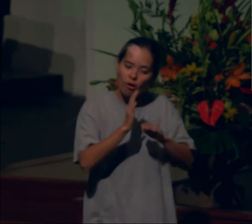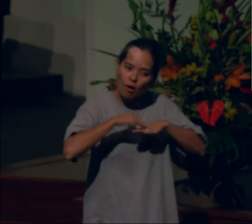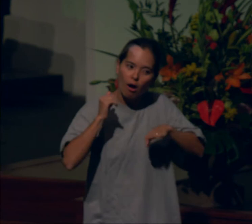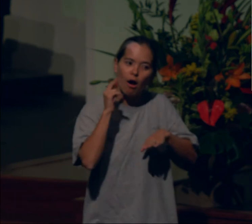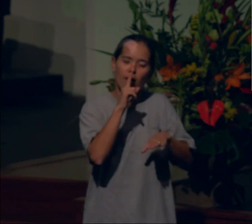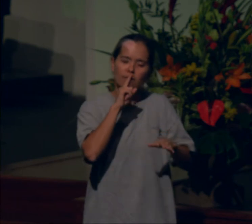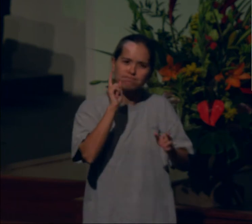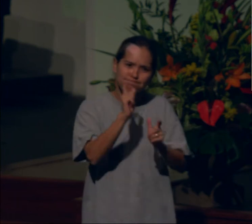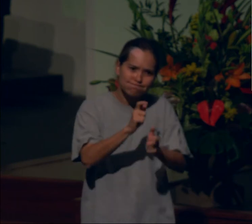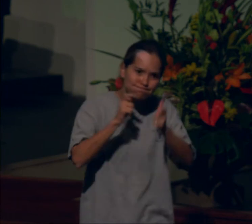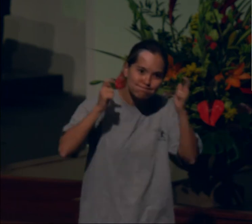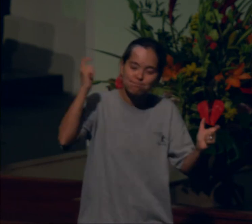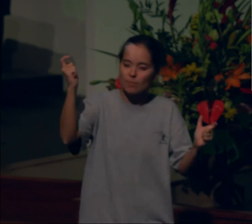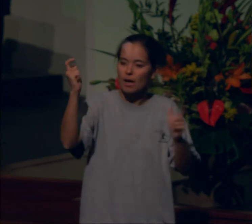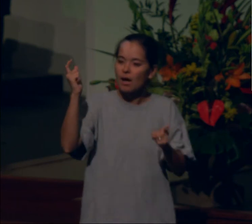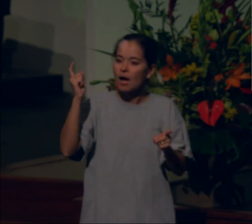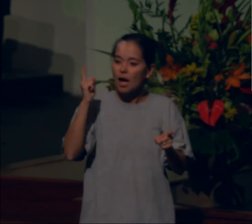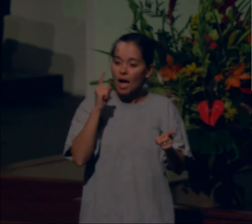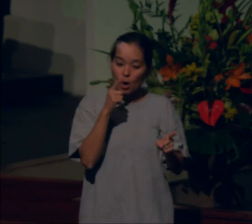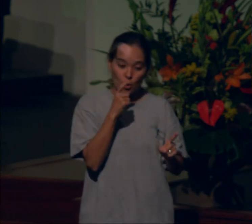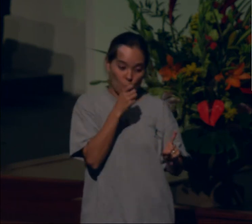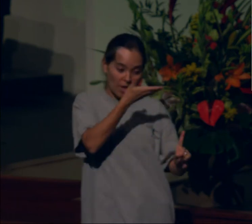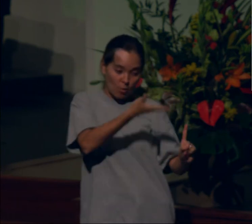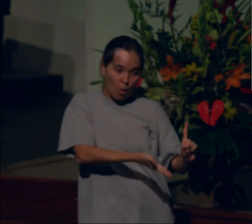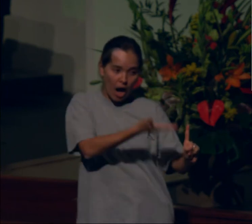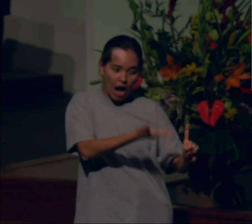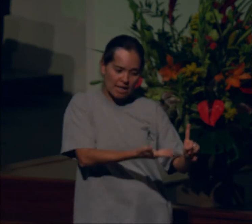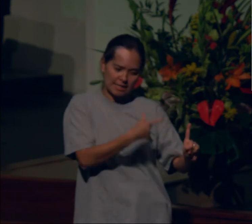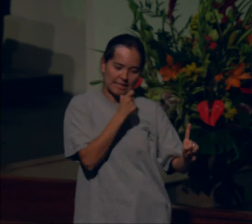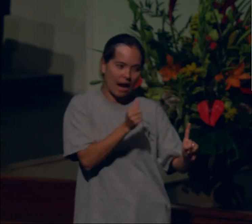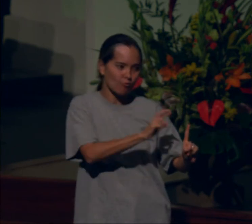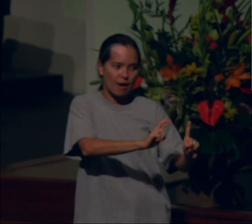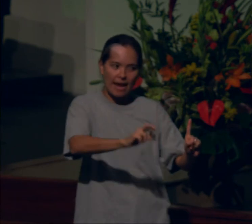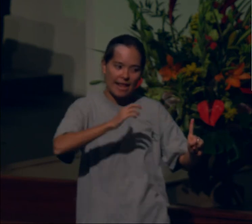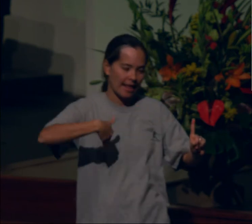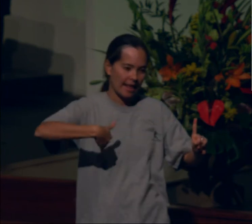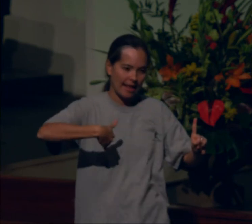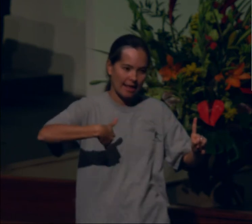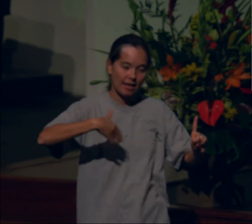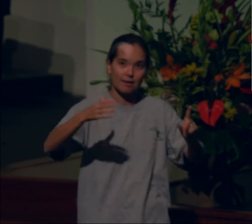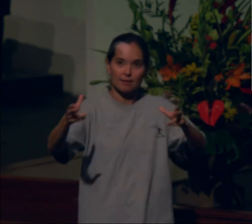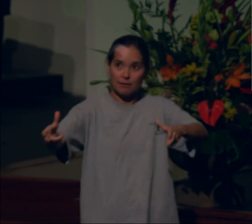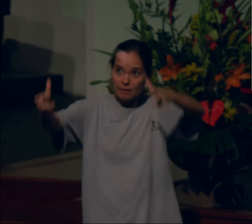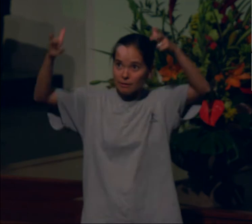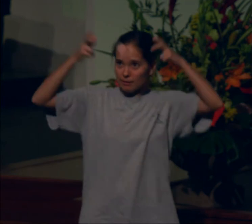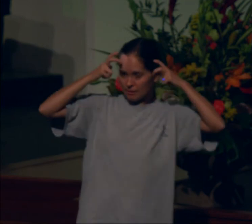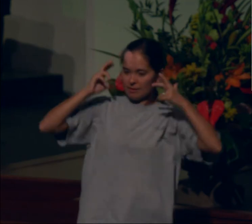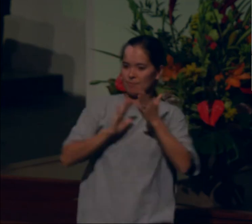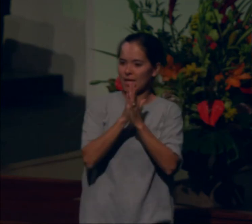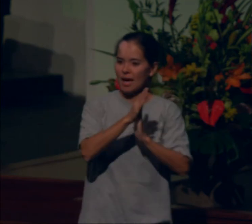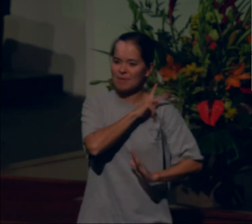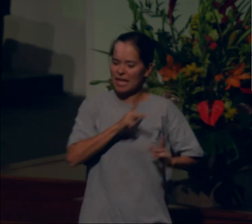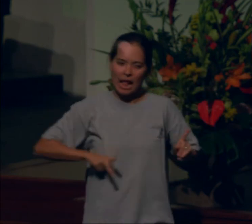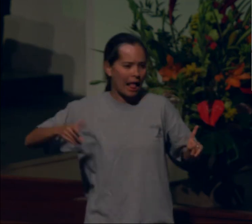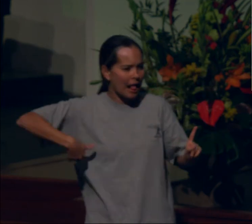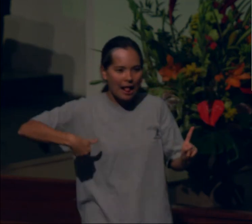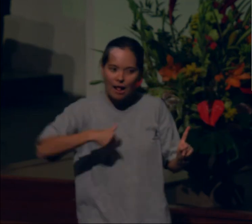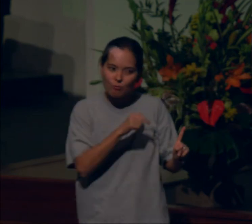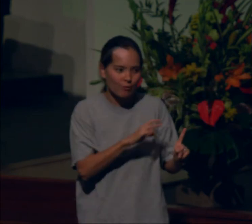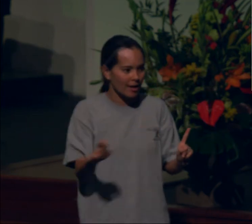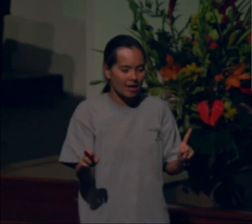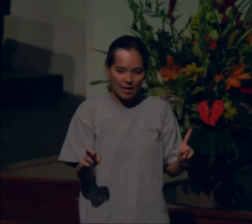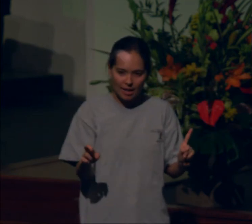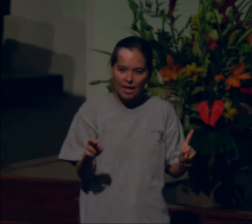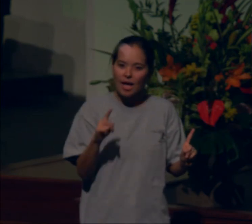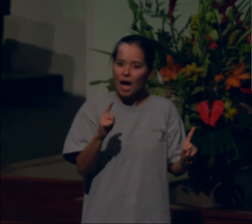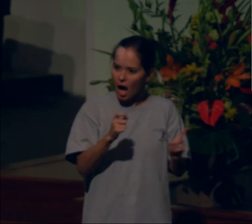so huge that who he was not able to sustain and to carry that calling and that anointing. There had to be